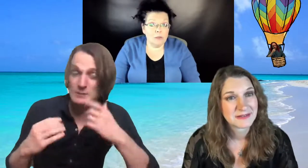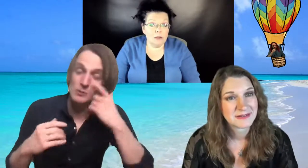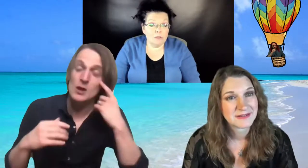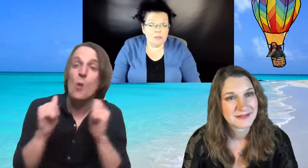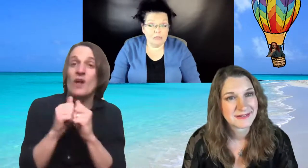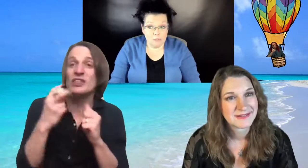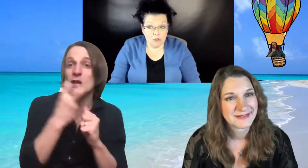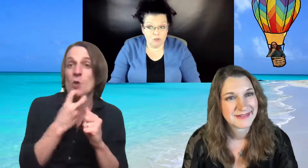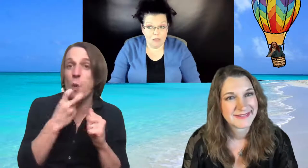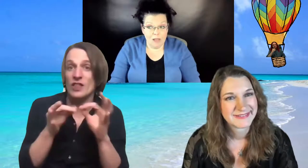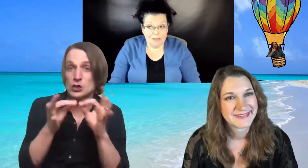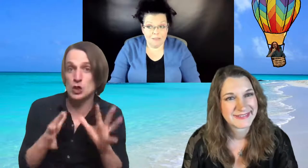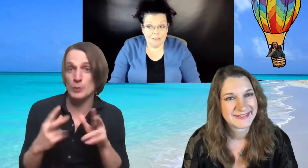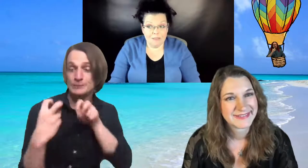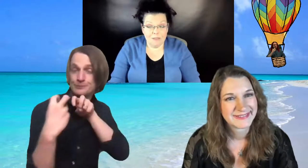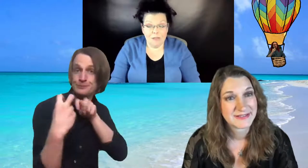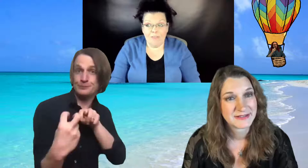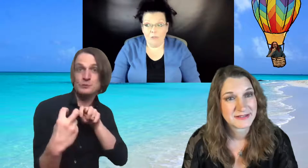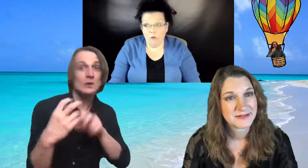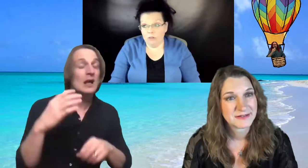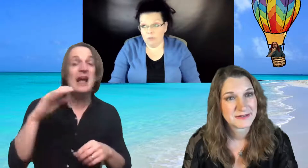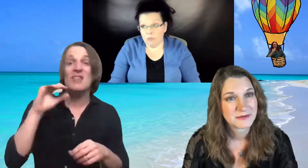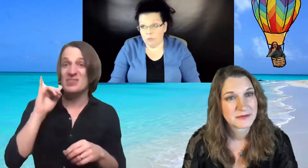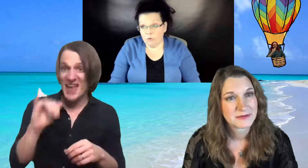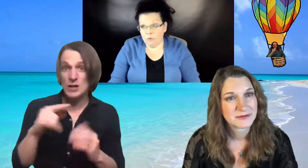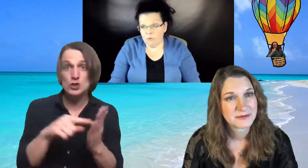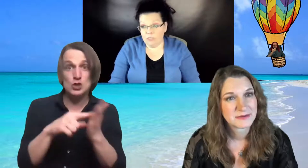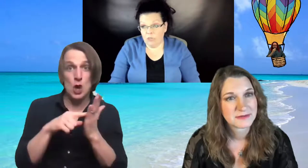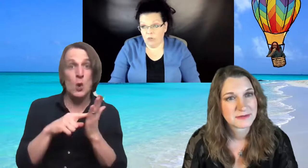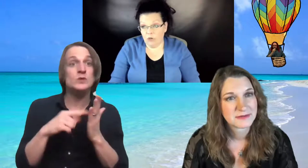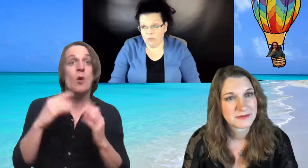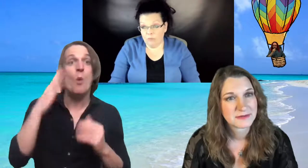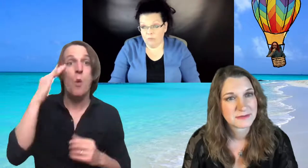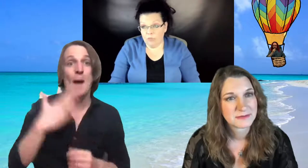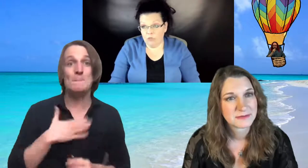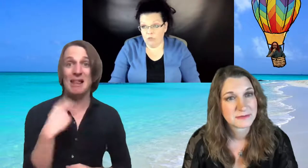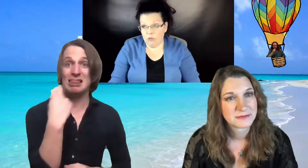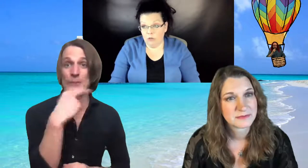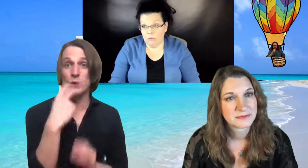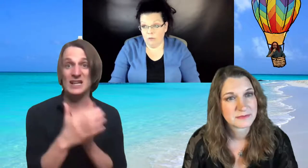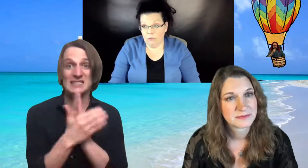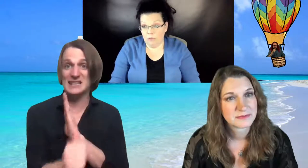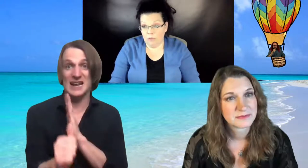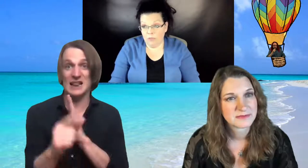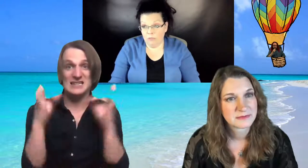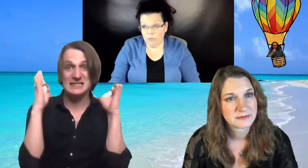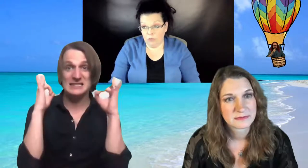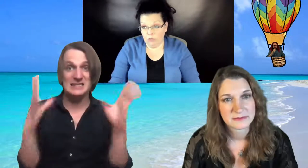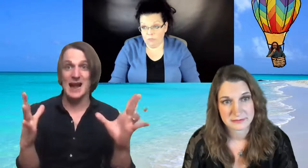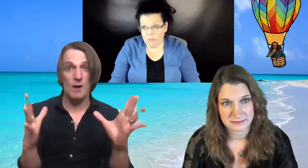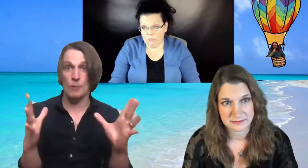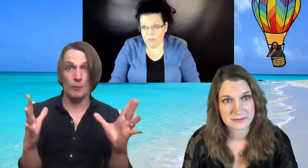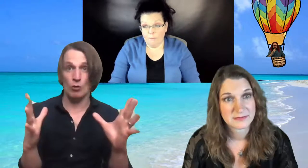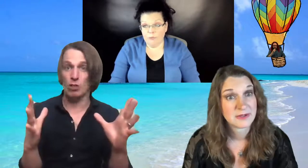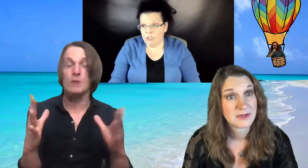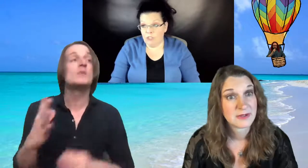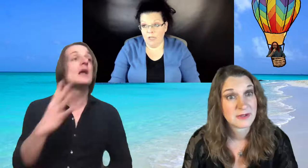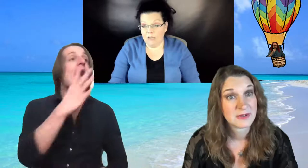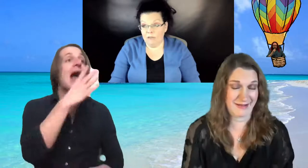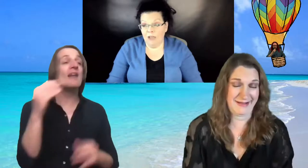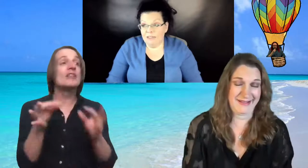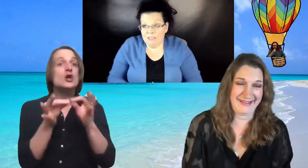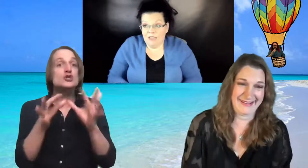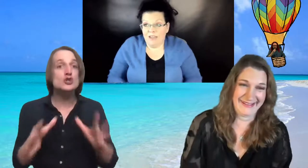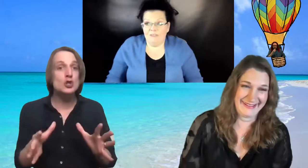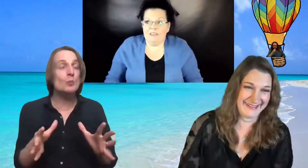story about chemistry class and the oral interpreter who was sitting across from me and using her mouth so I could read her lips, but she